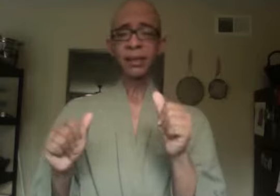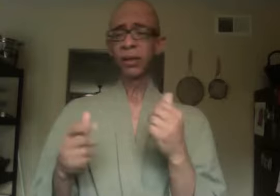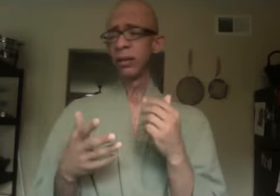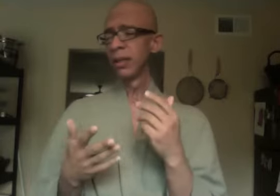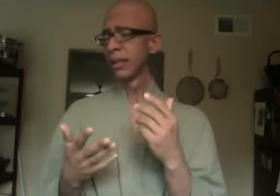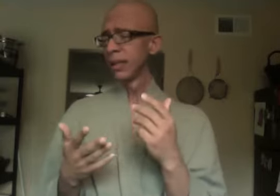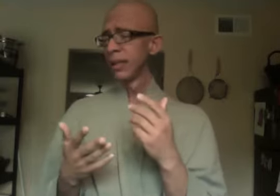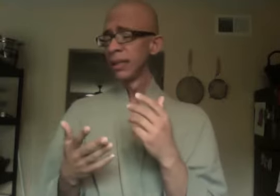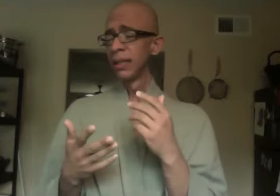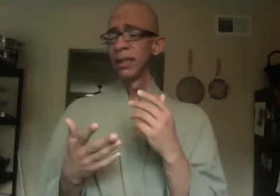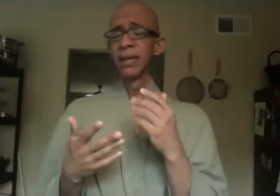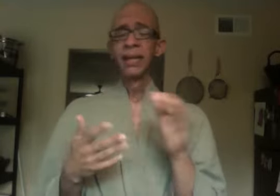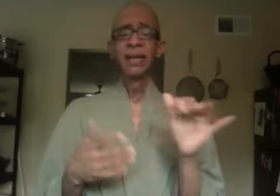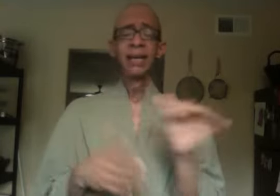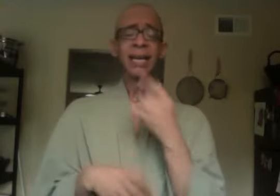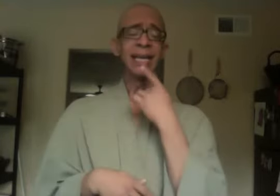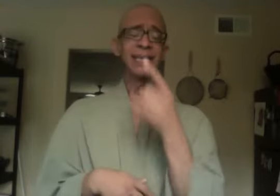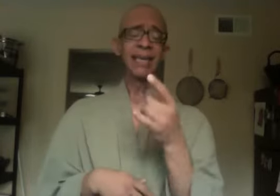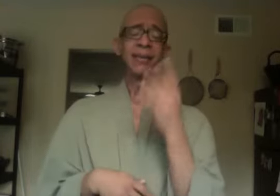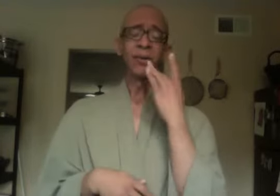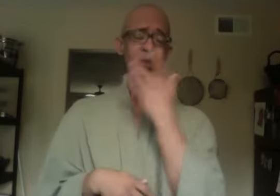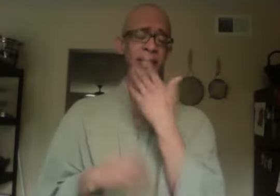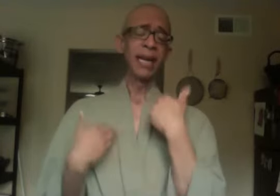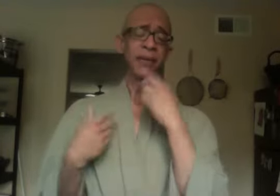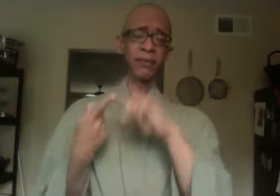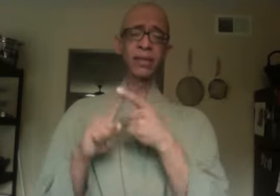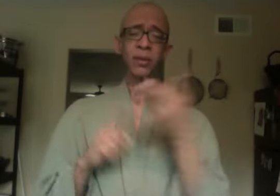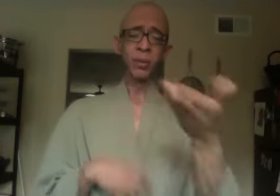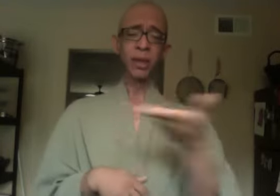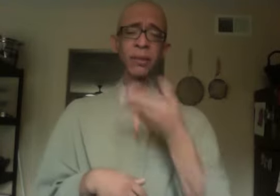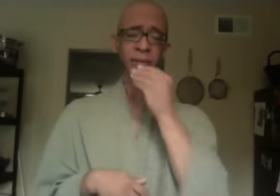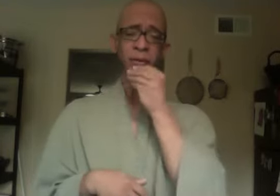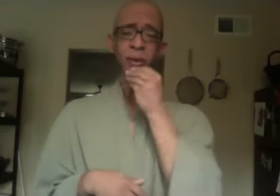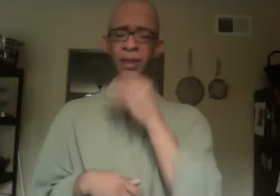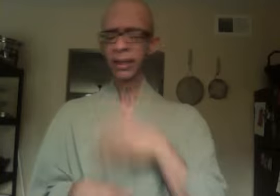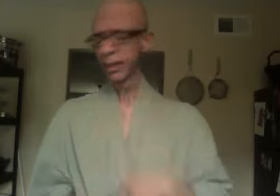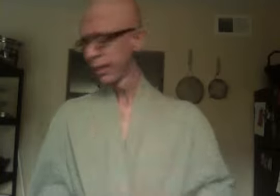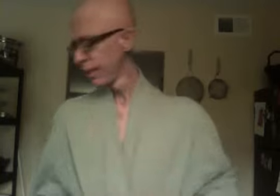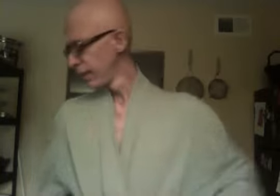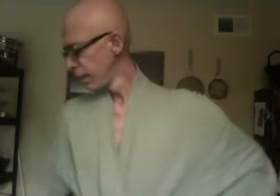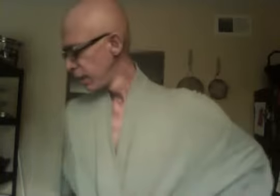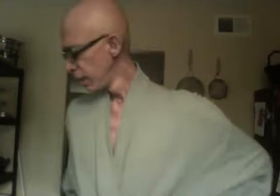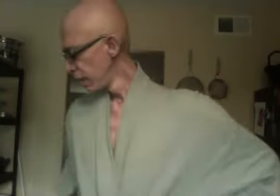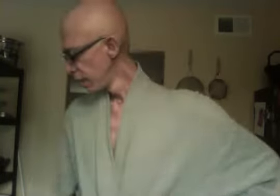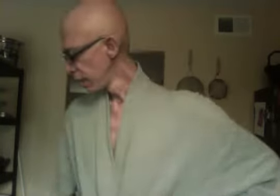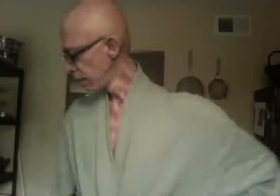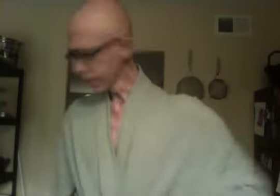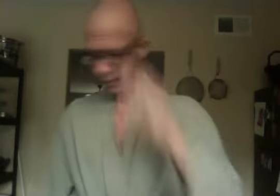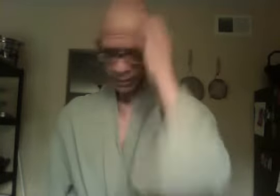So, like I said, fortunately, I have friends who are bringing me food. Oh my God.